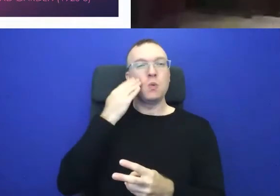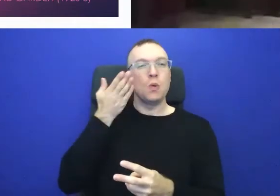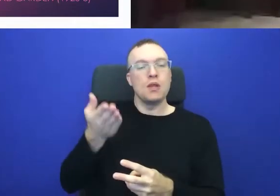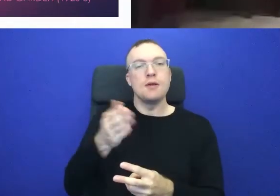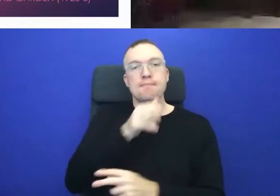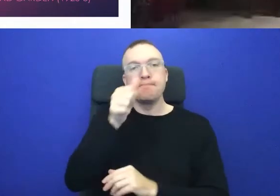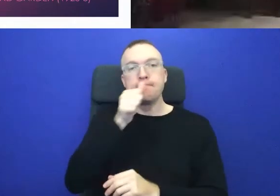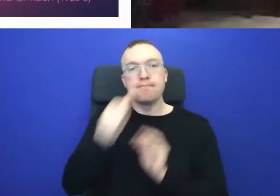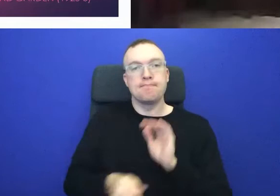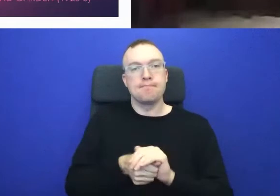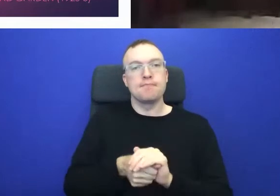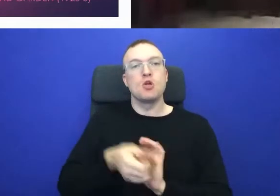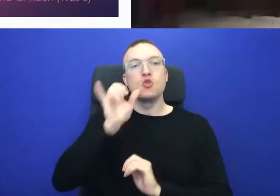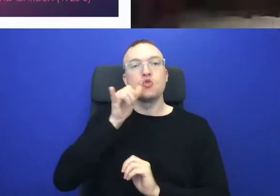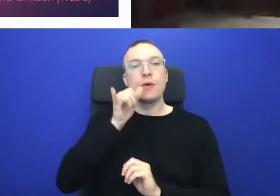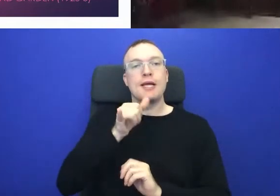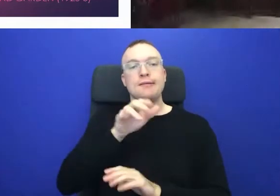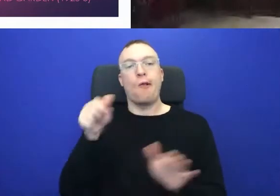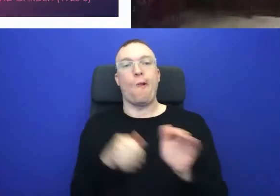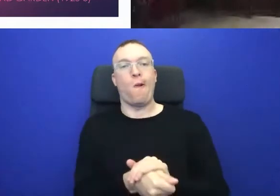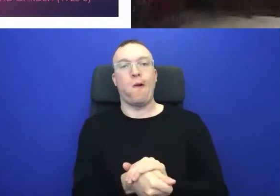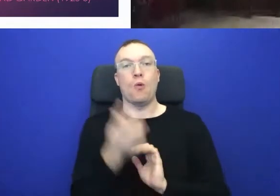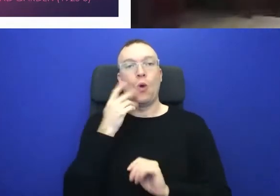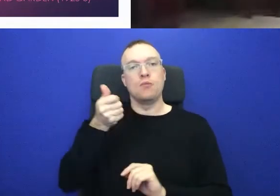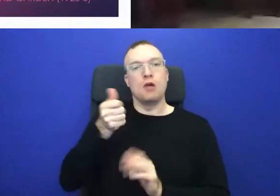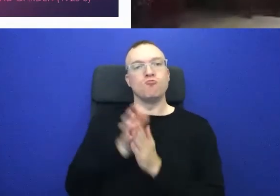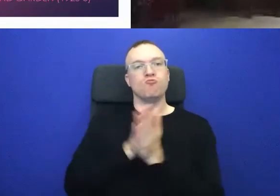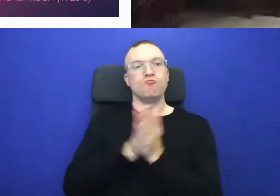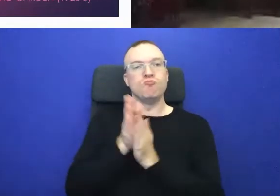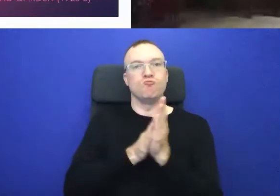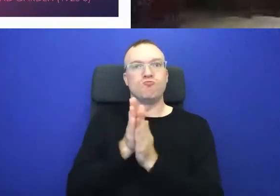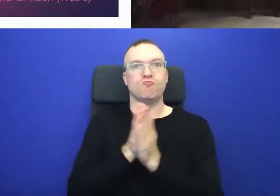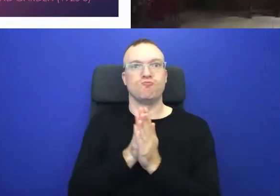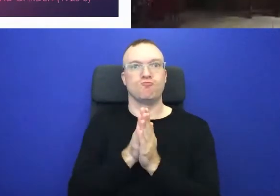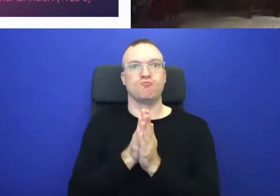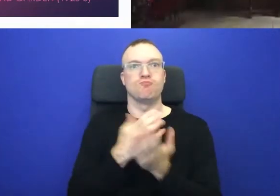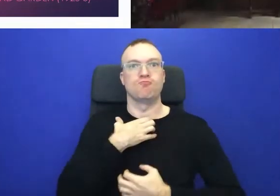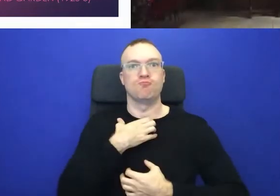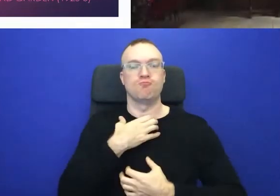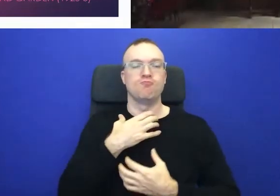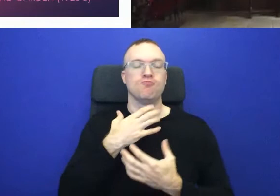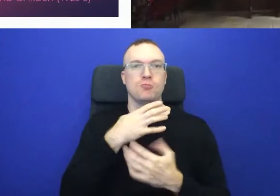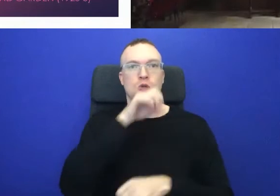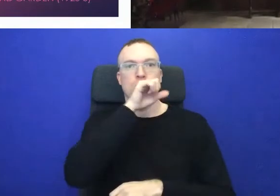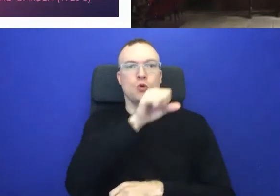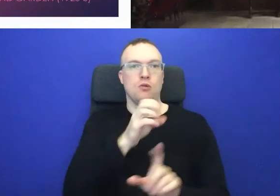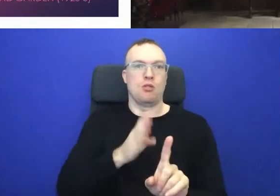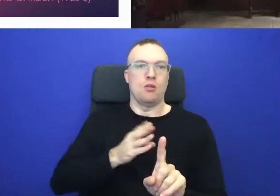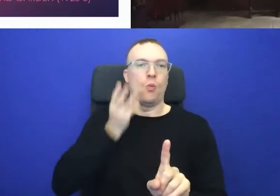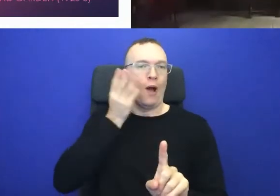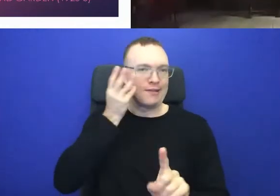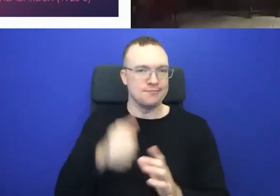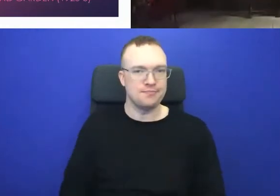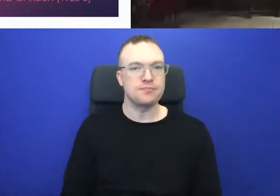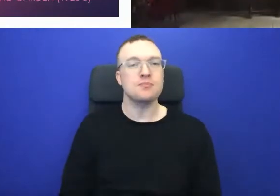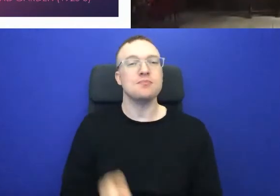cabinet built into the paneling, because Lowther was quite fond of wine. So Lowther becomes this kind